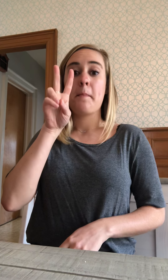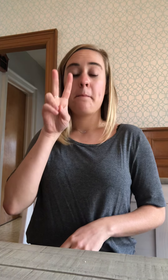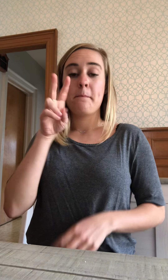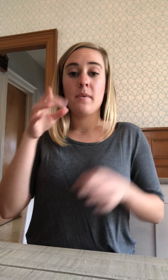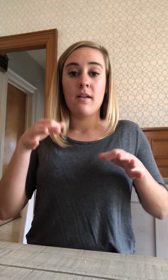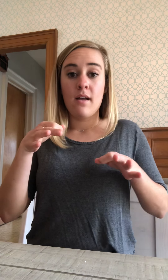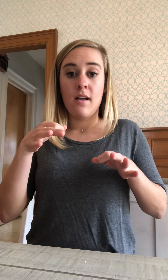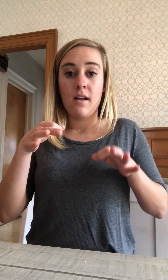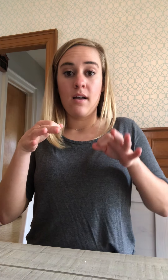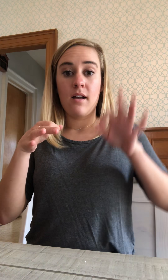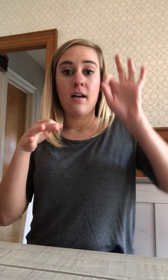not.